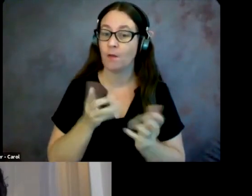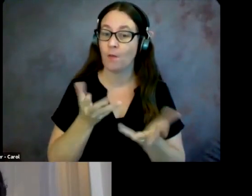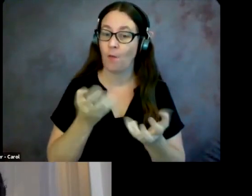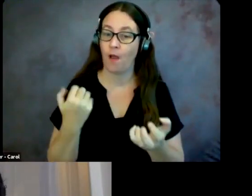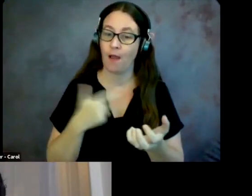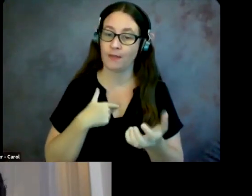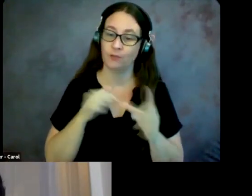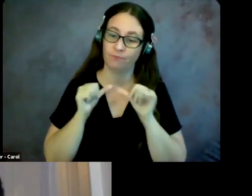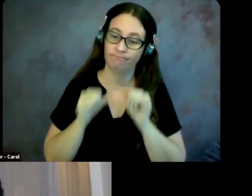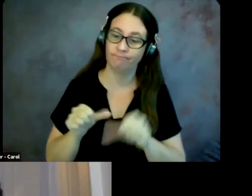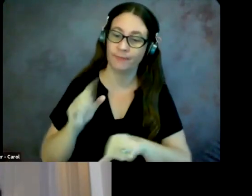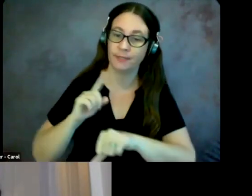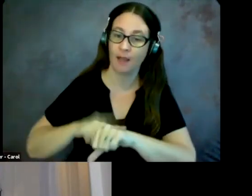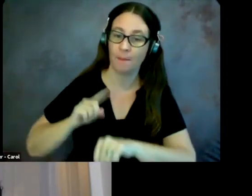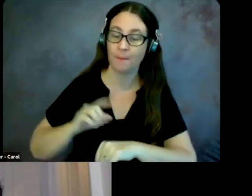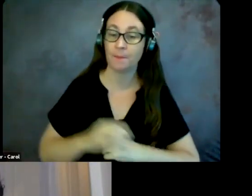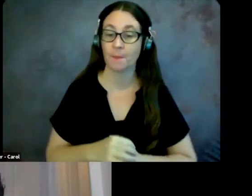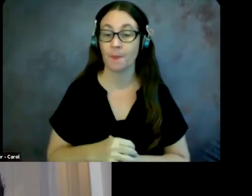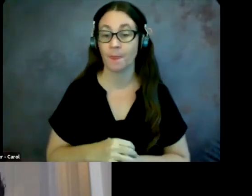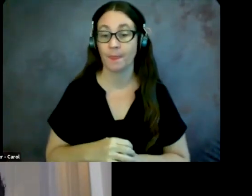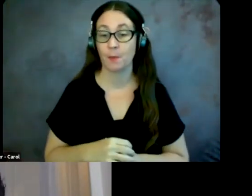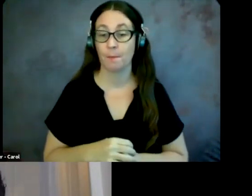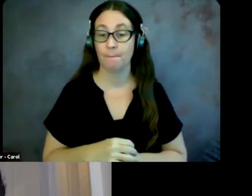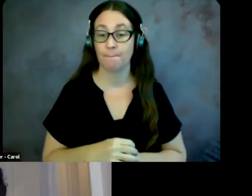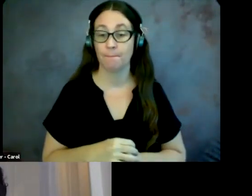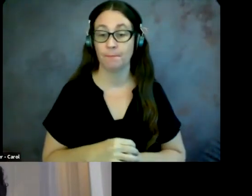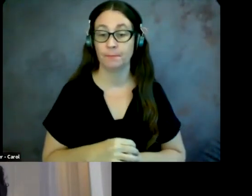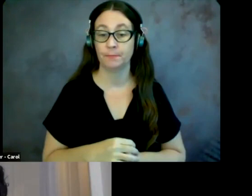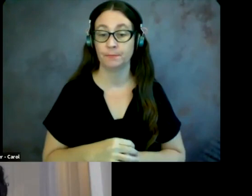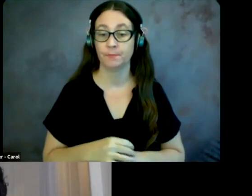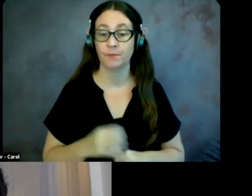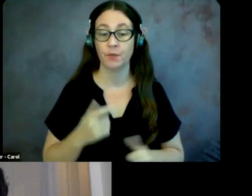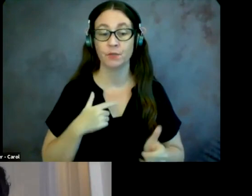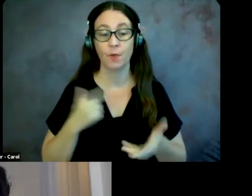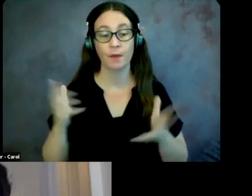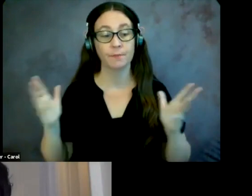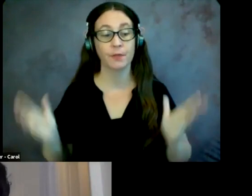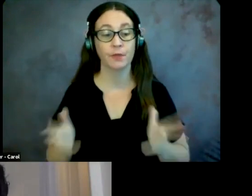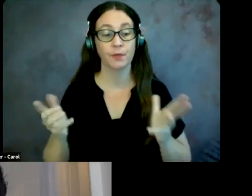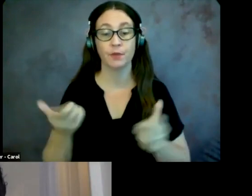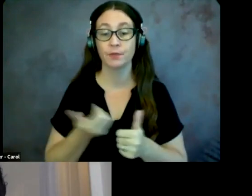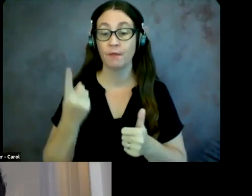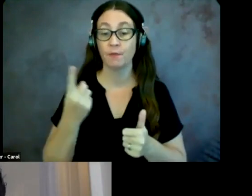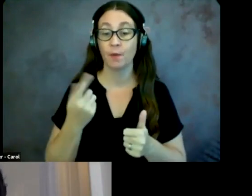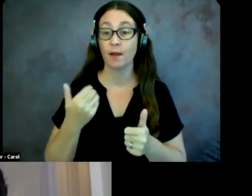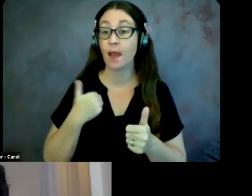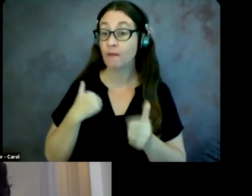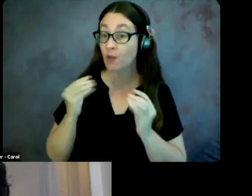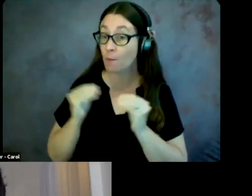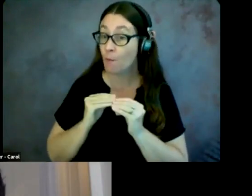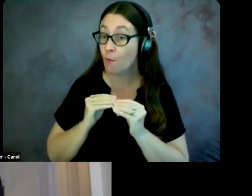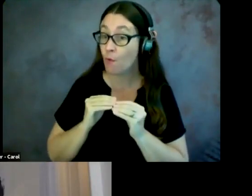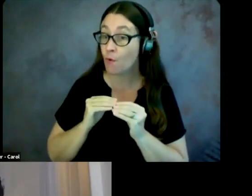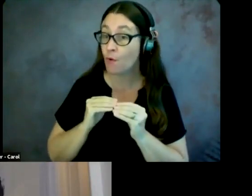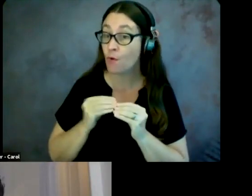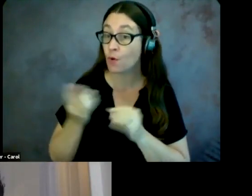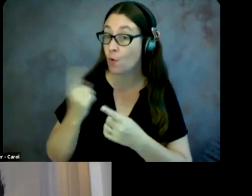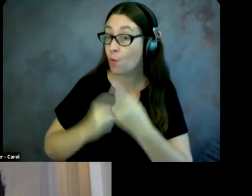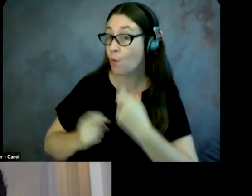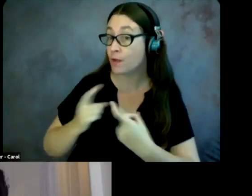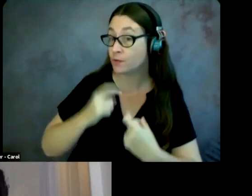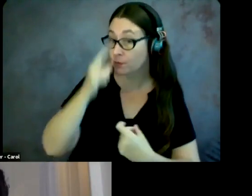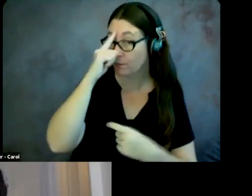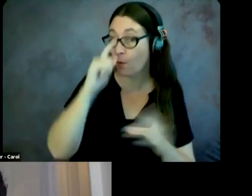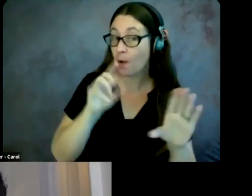time. So what I would like to encourage everyone who has any additional questions for Michelle or